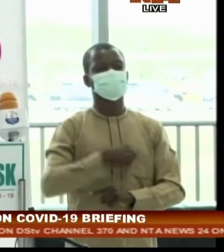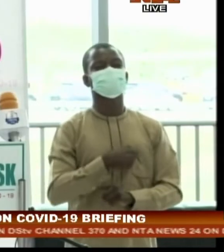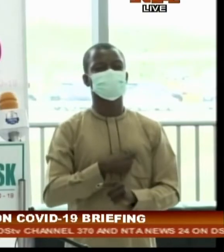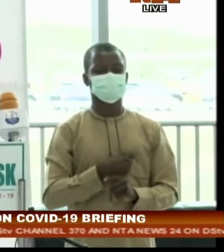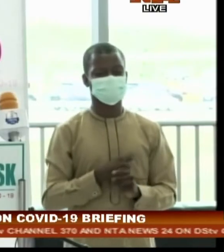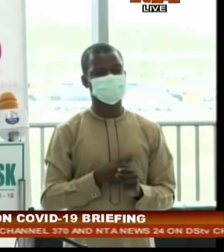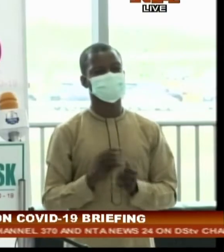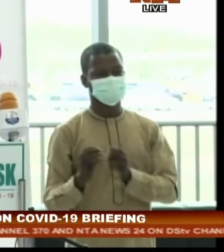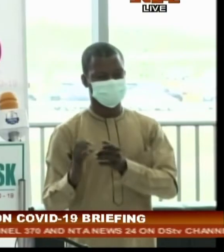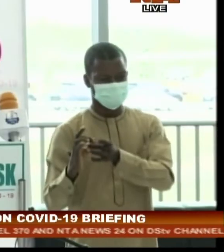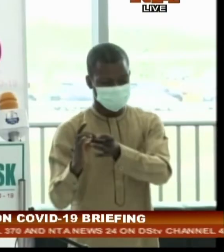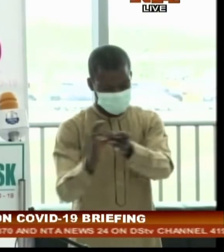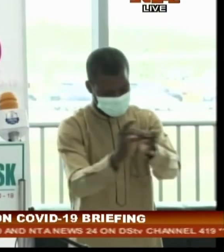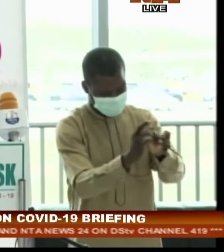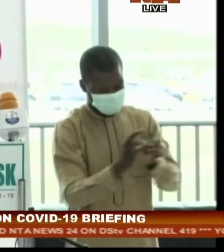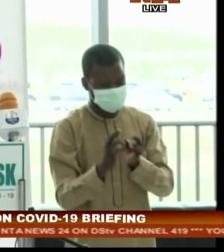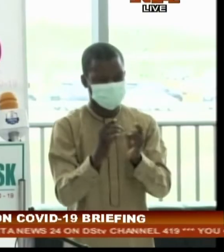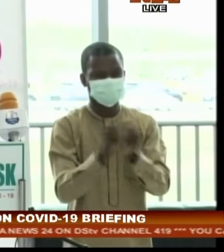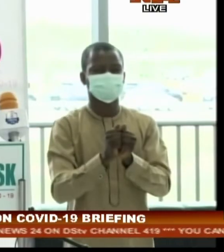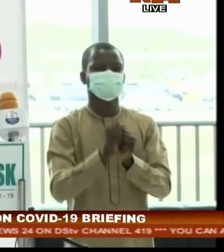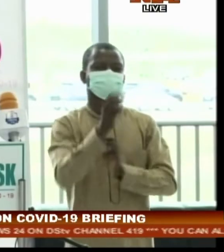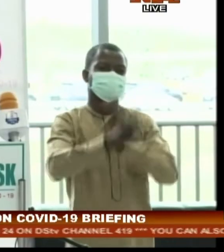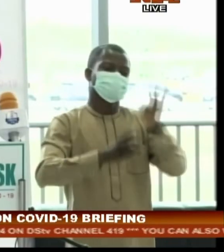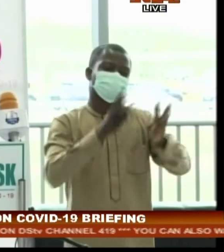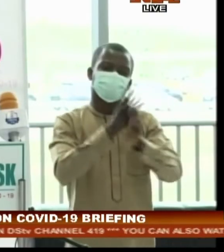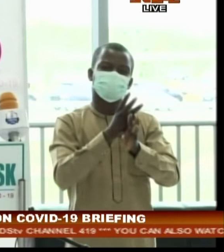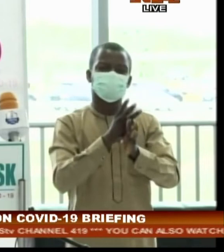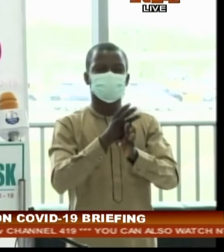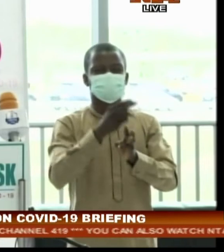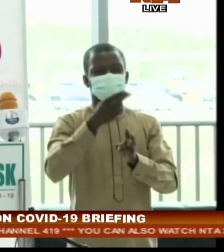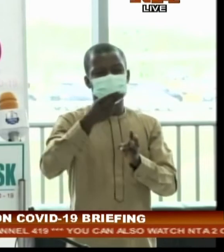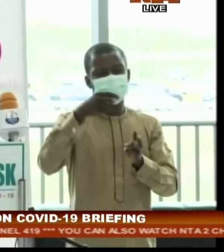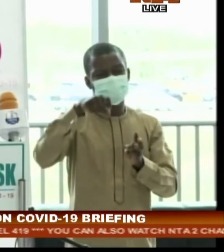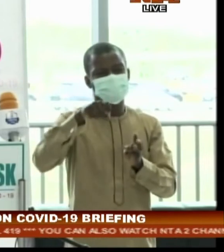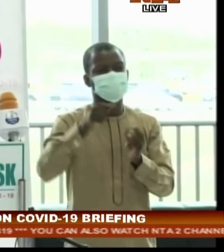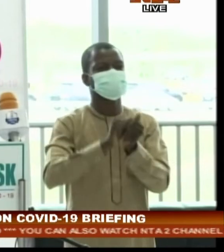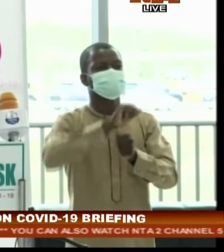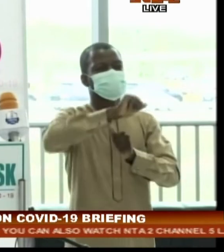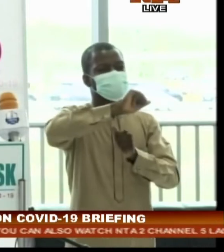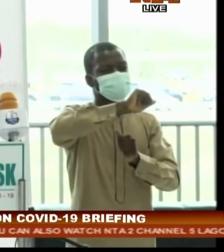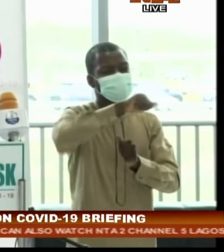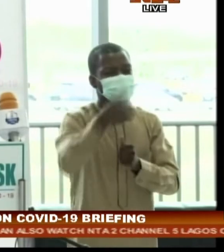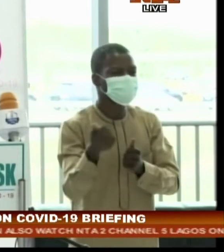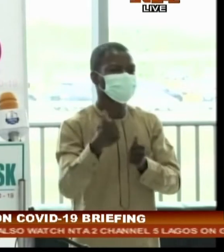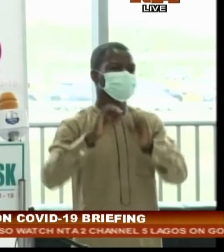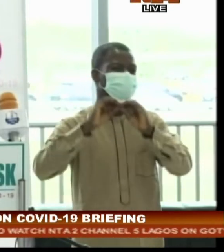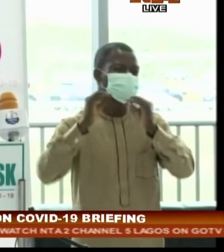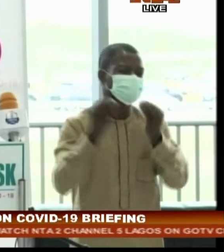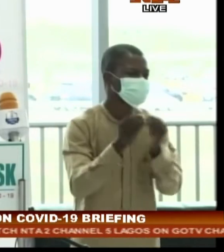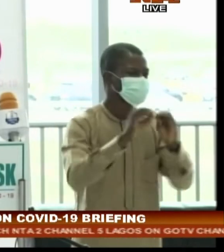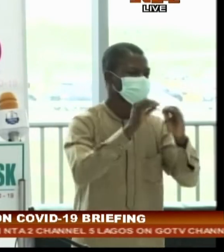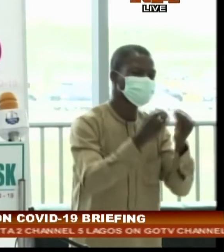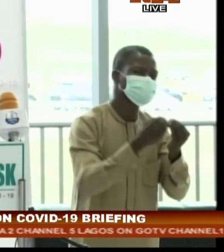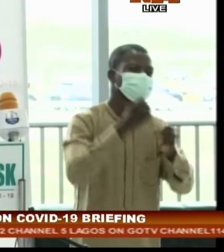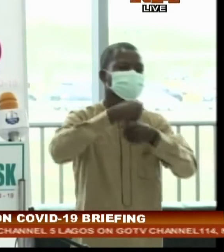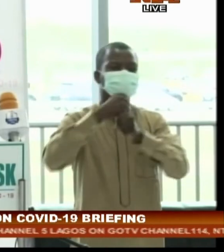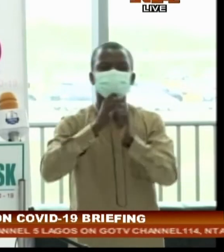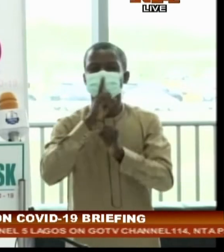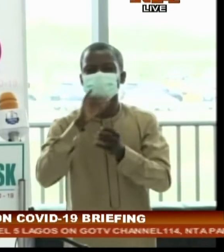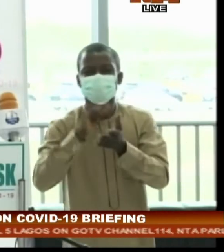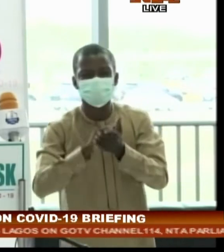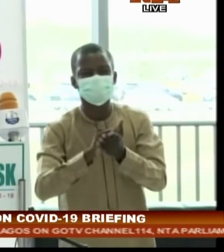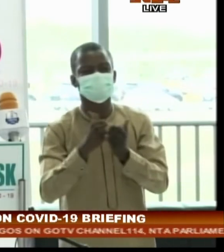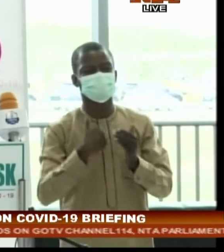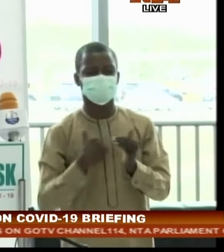Health Organization and other multilateral agencies to ensure that there is an